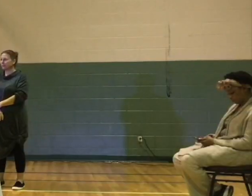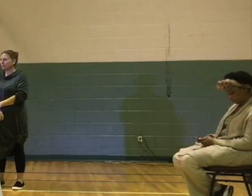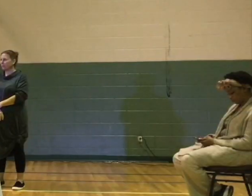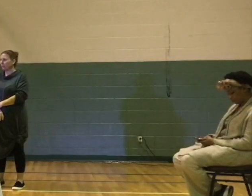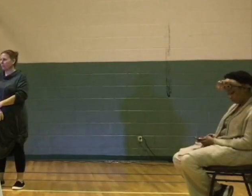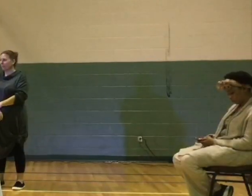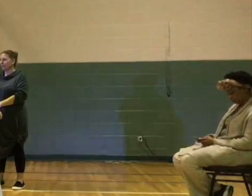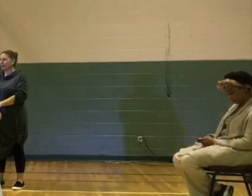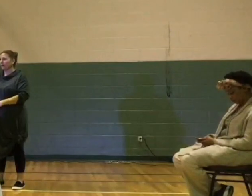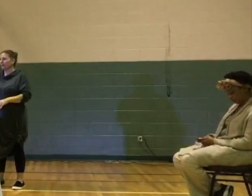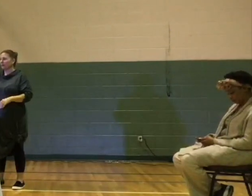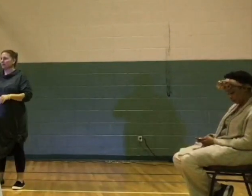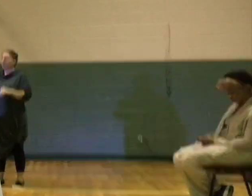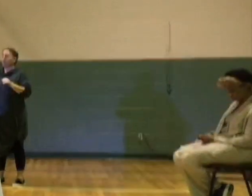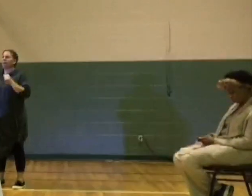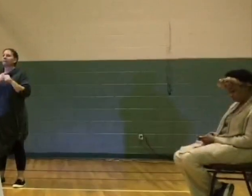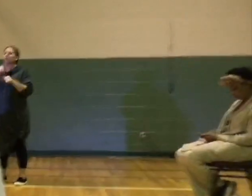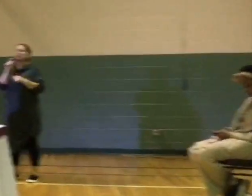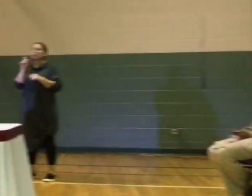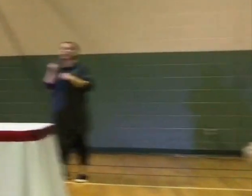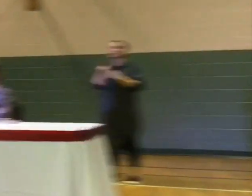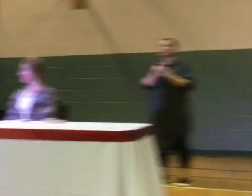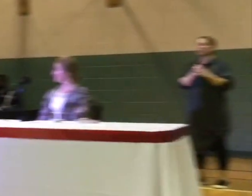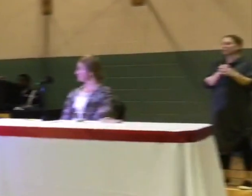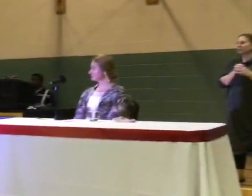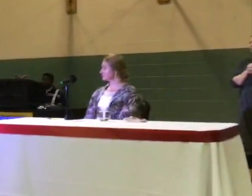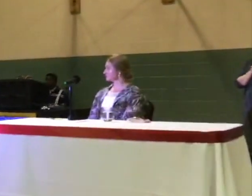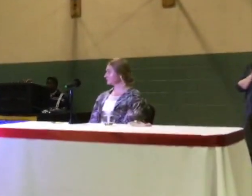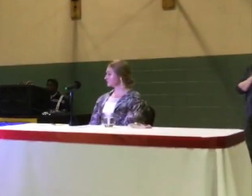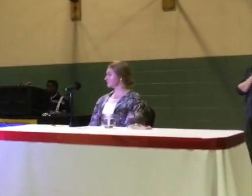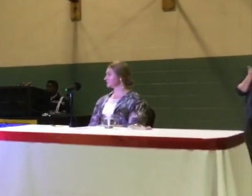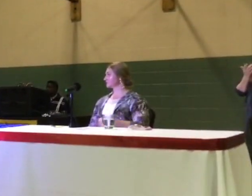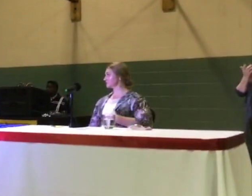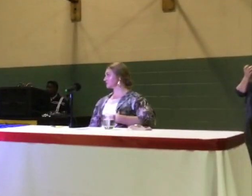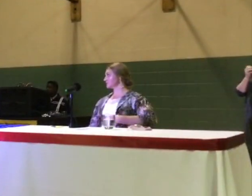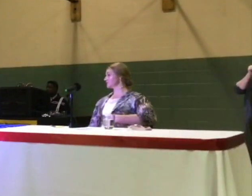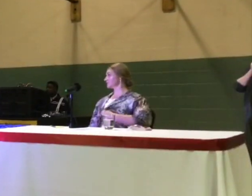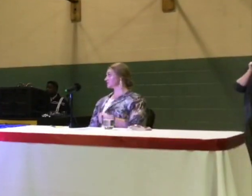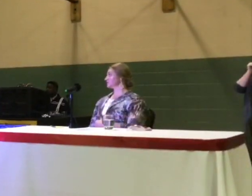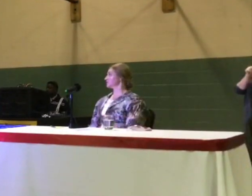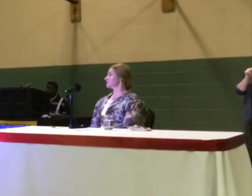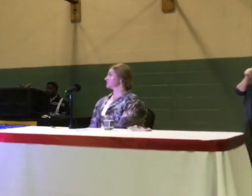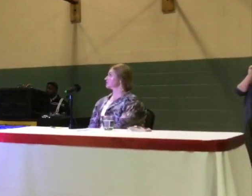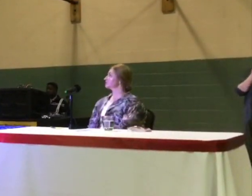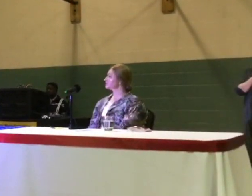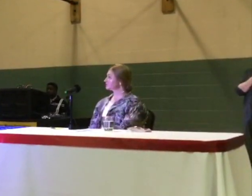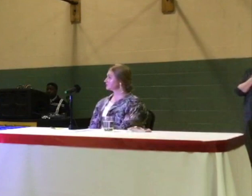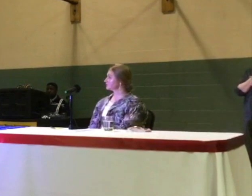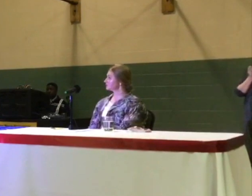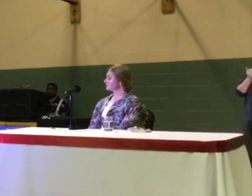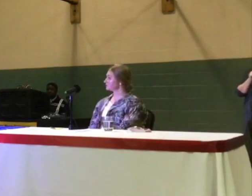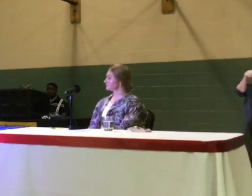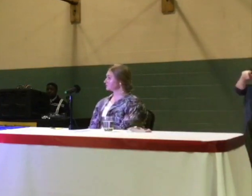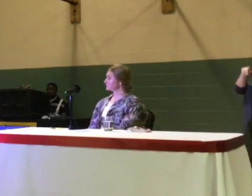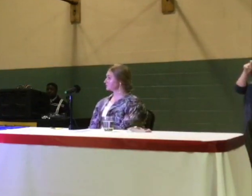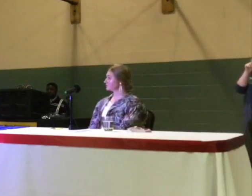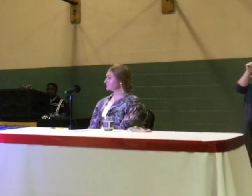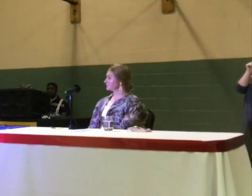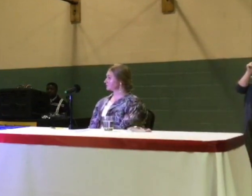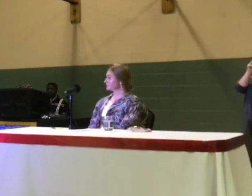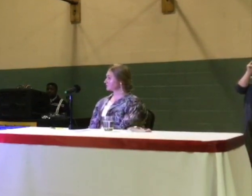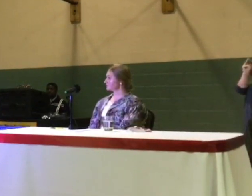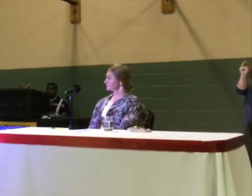The first question is, we have been unable to find out how $120 million